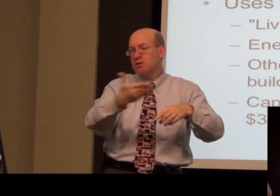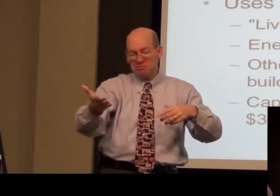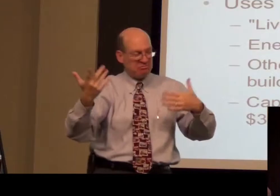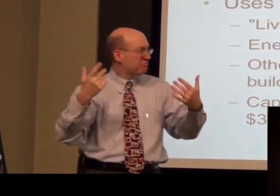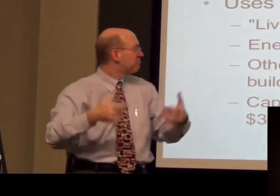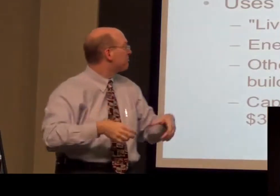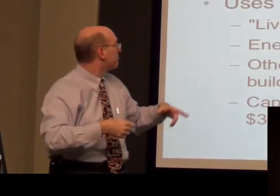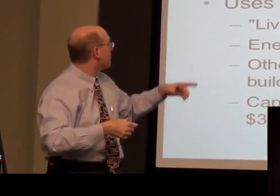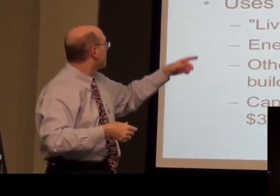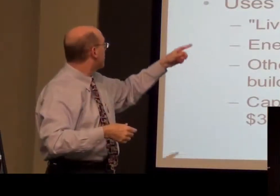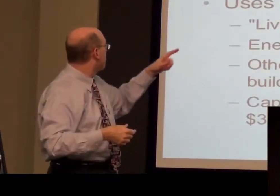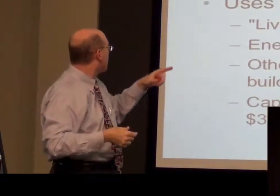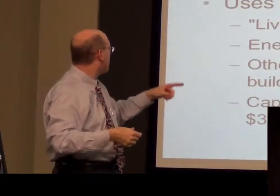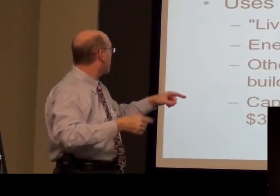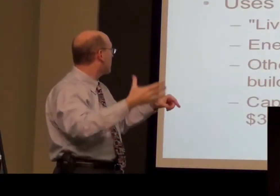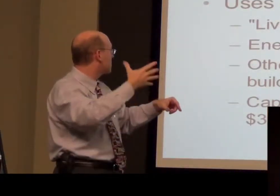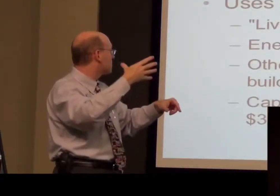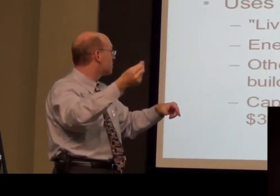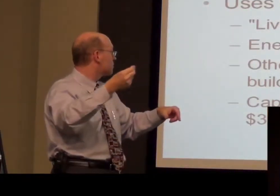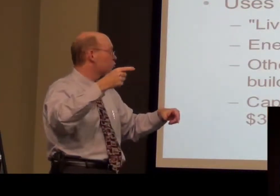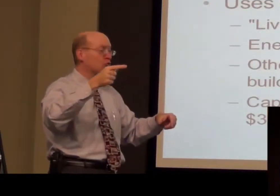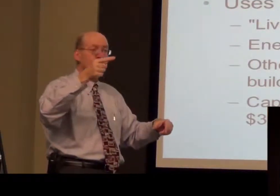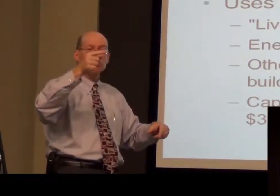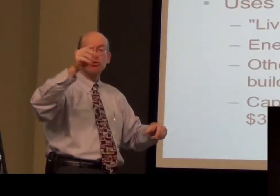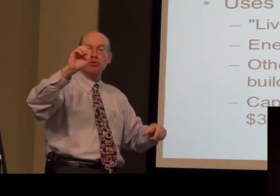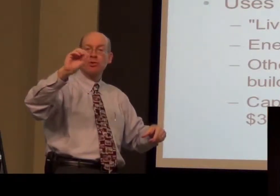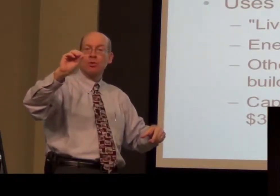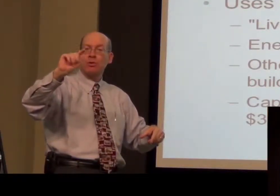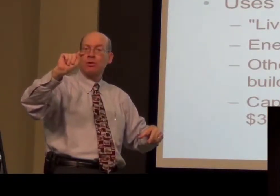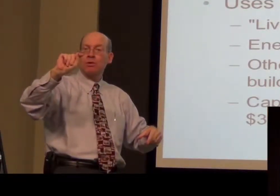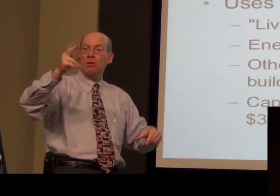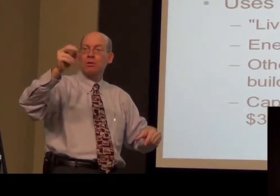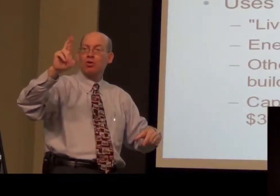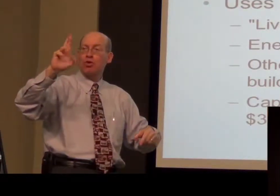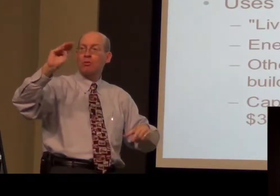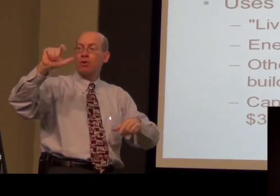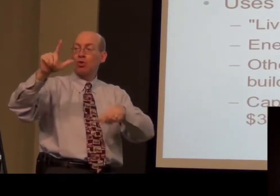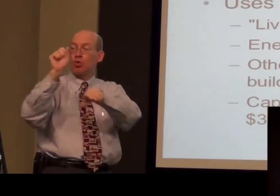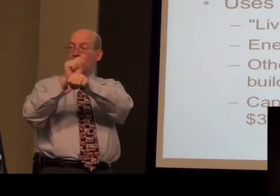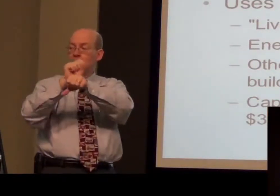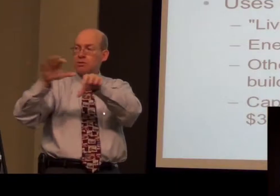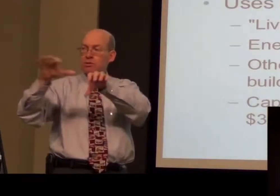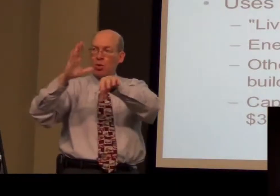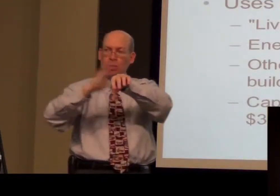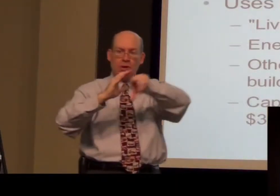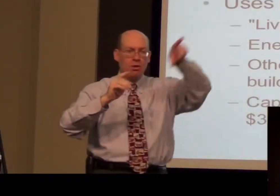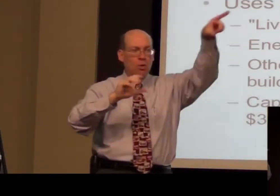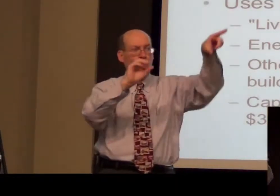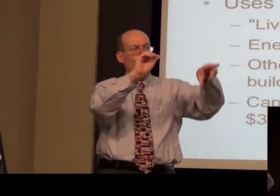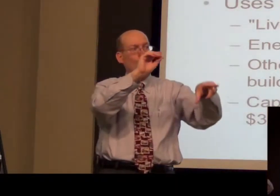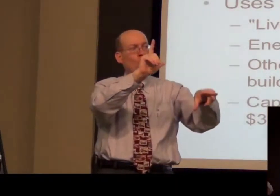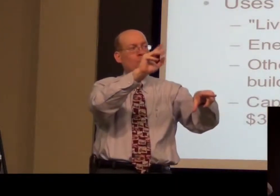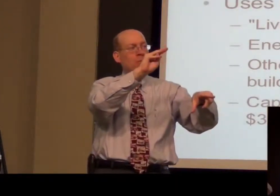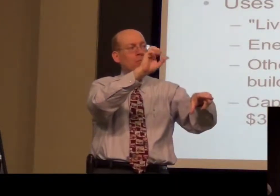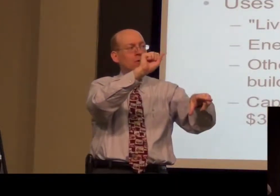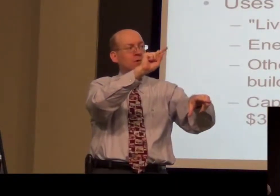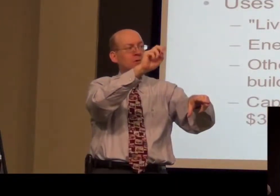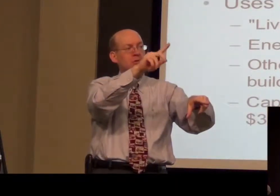conservation. Excuse me. It's different things like